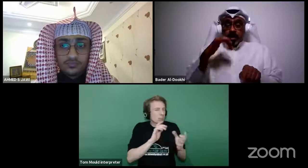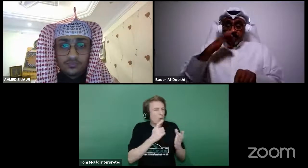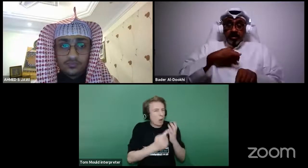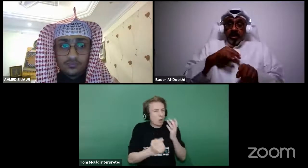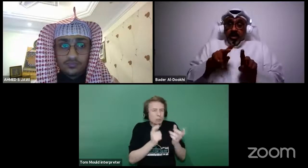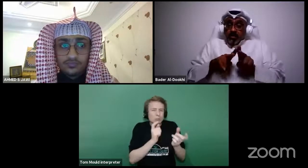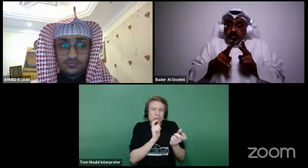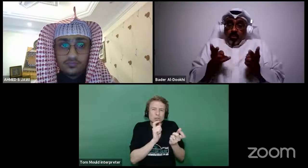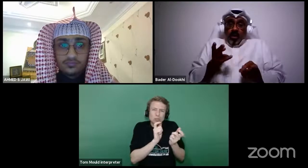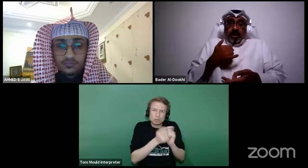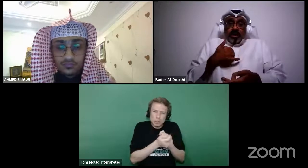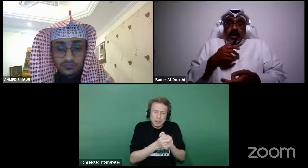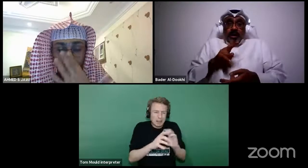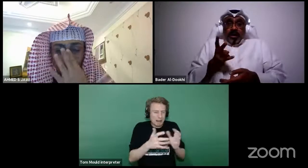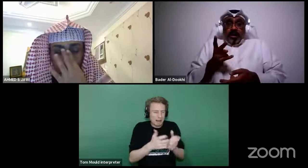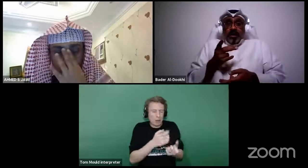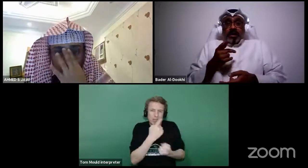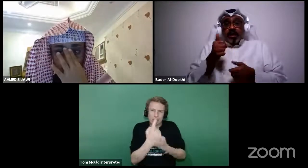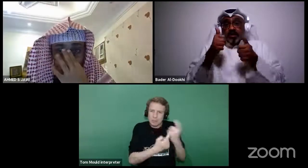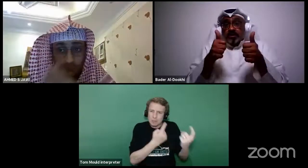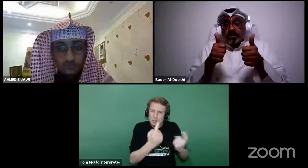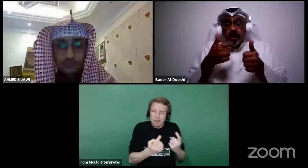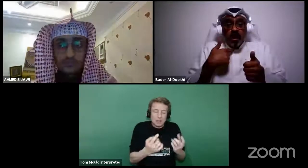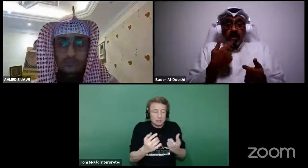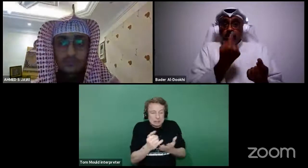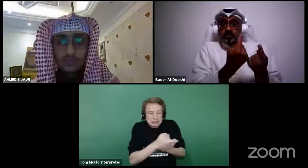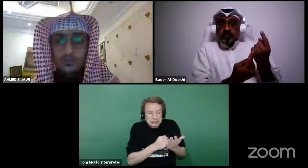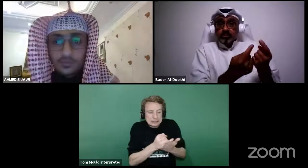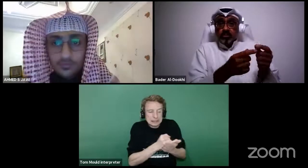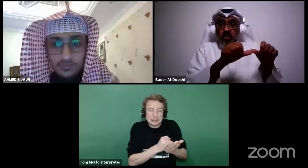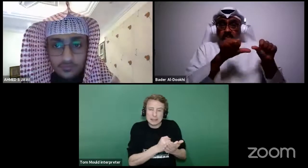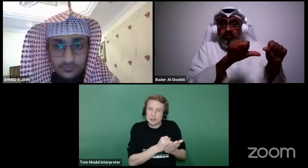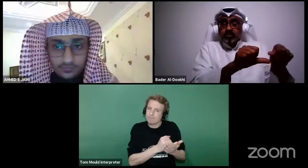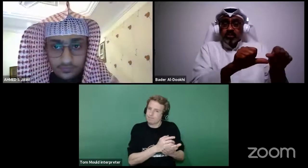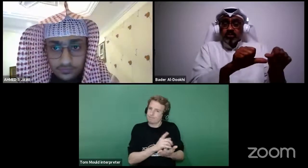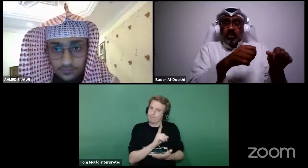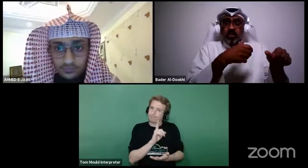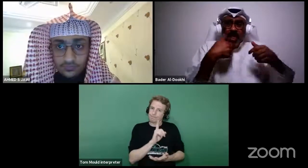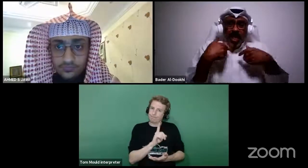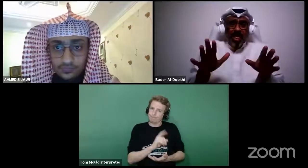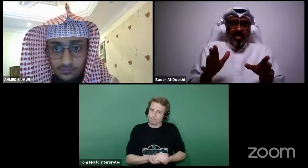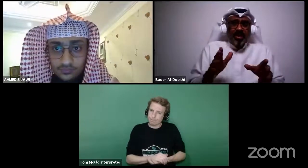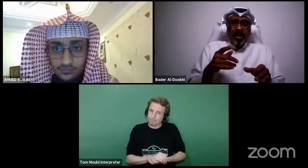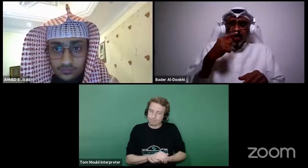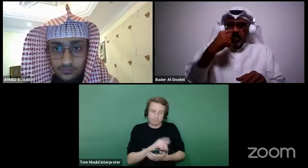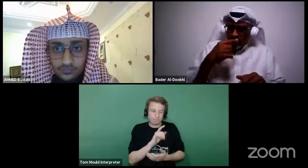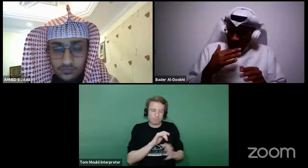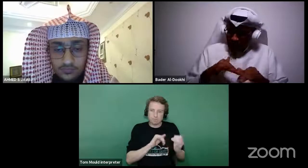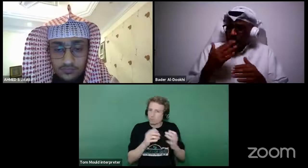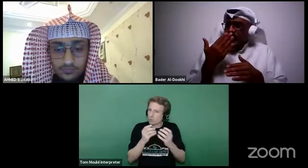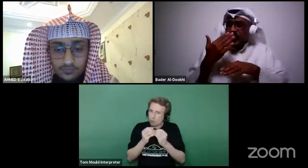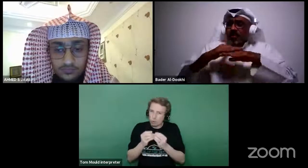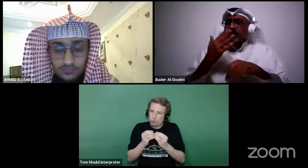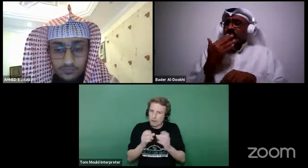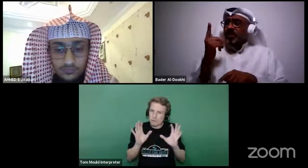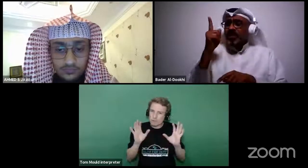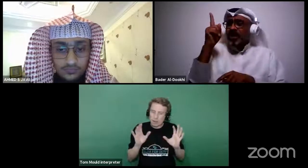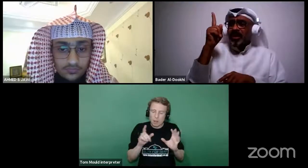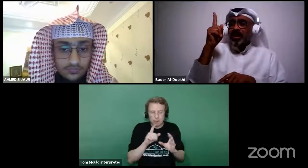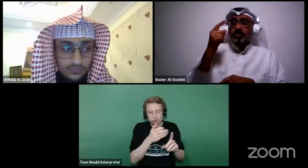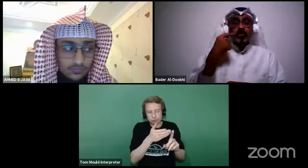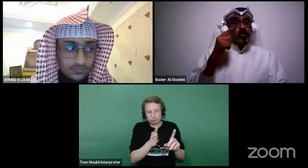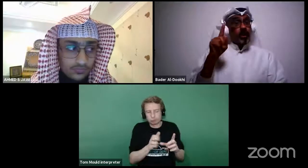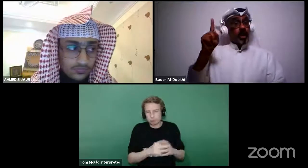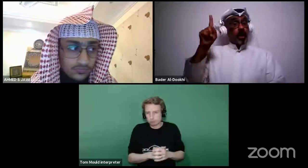goodness themselves by committing sins and being ungrateful and disobedient to Allah. But when Allah wills